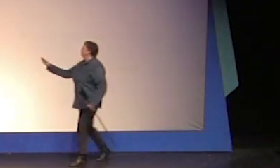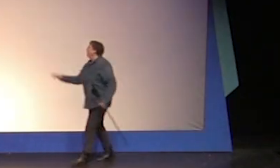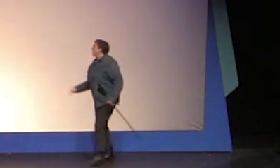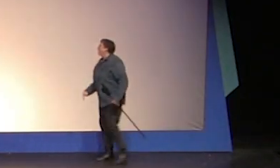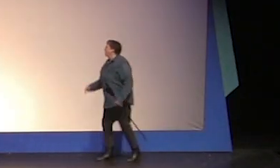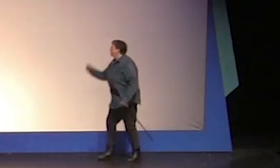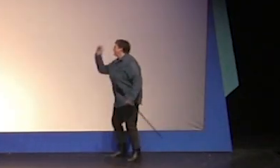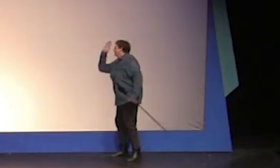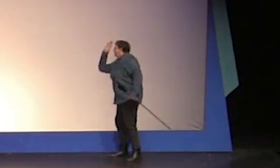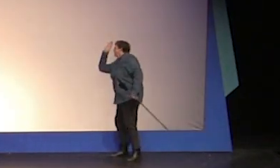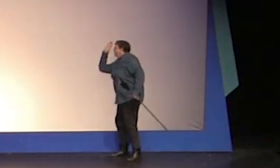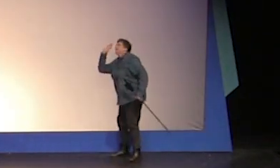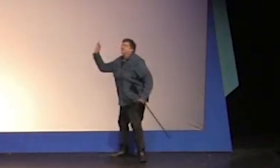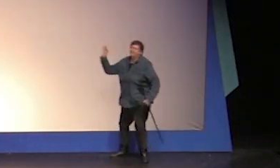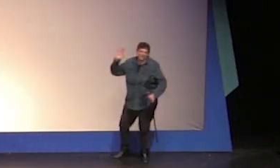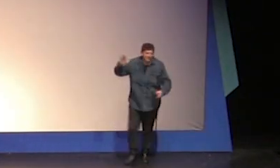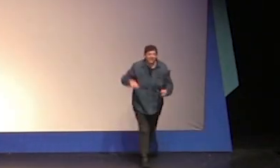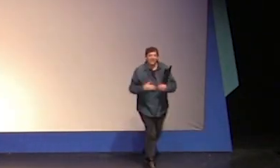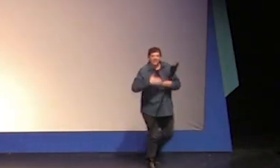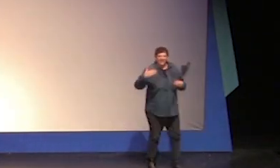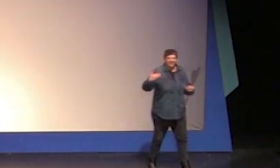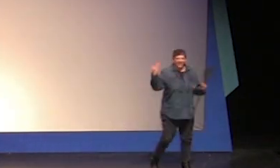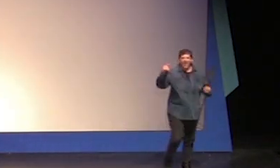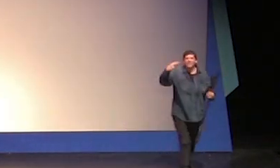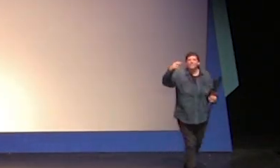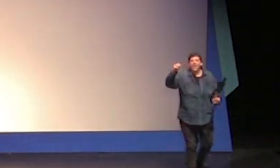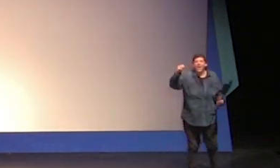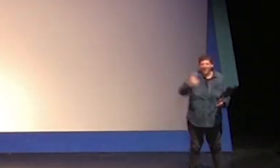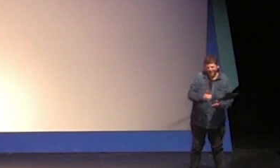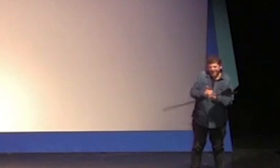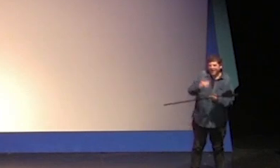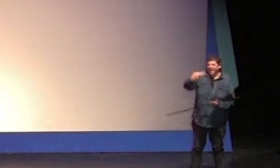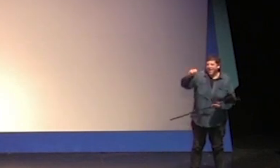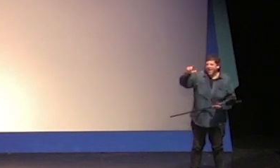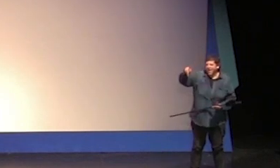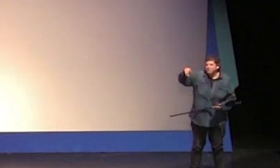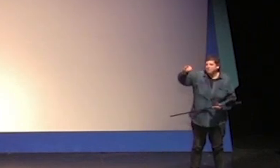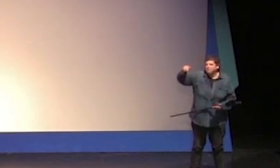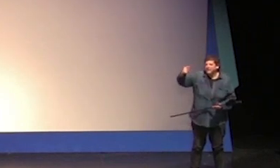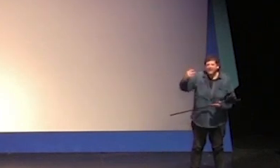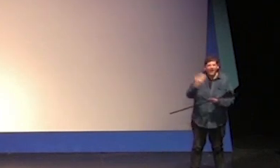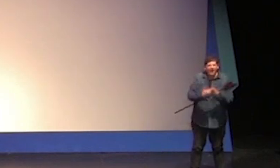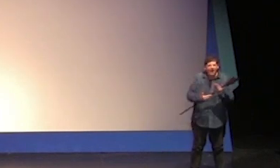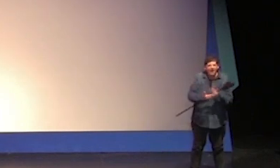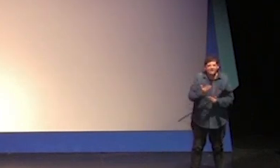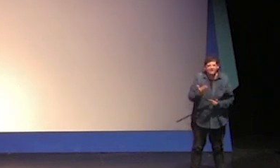Perfect. Awesome. Good job. Okay. So next, we have the helping